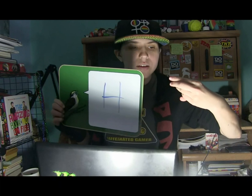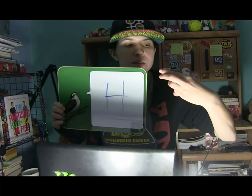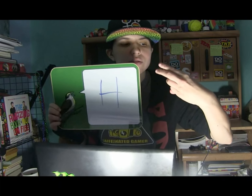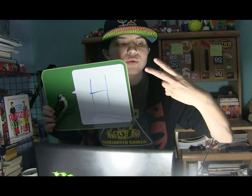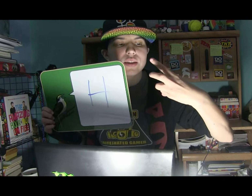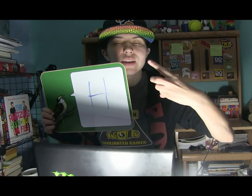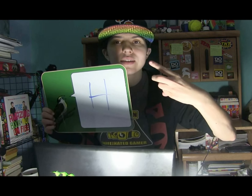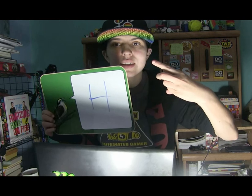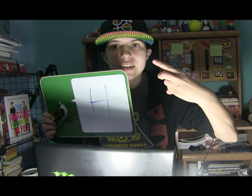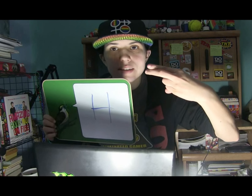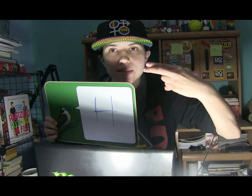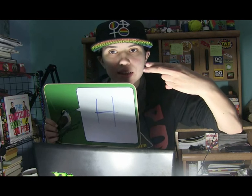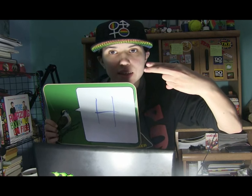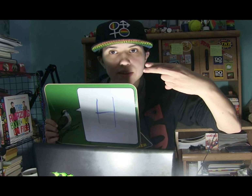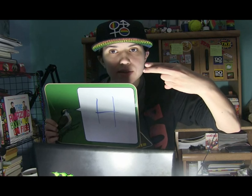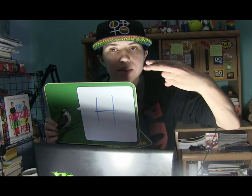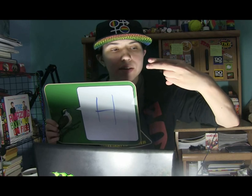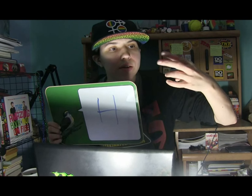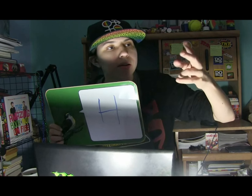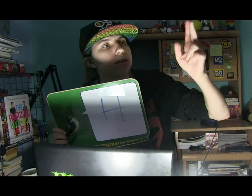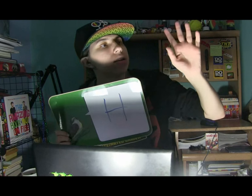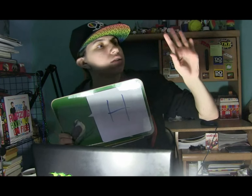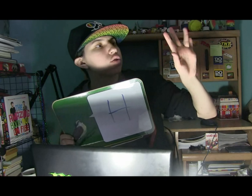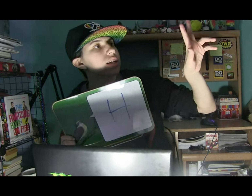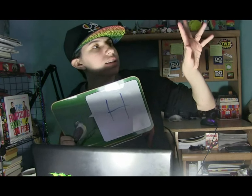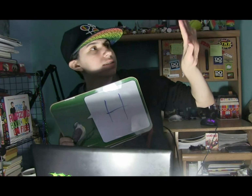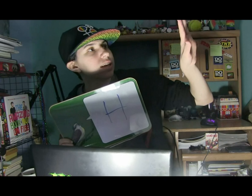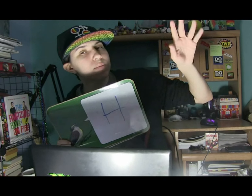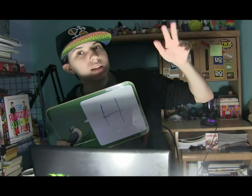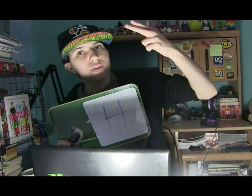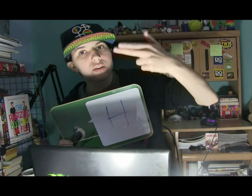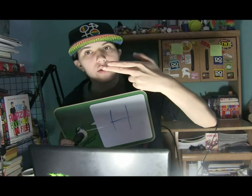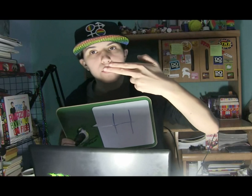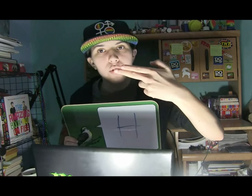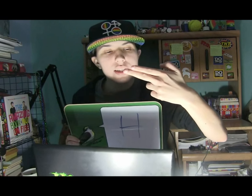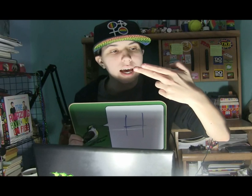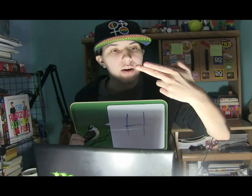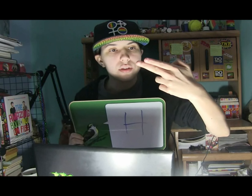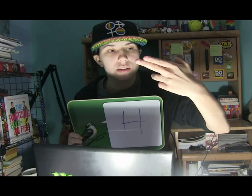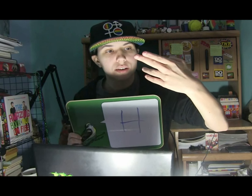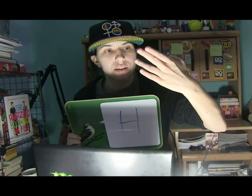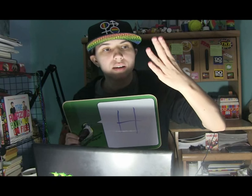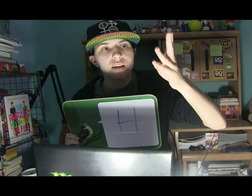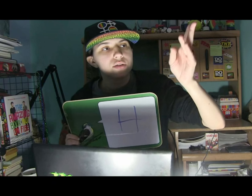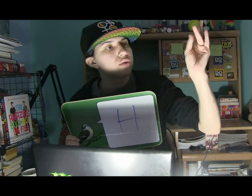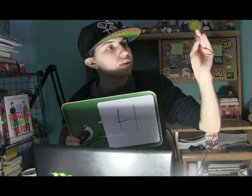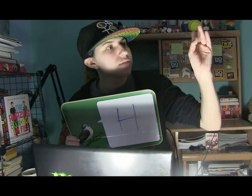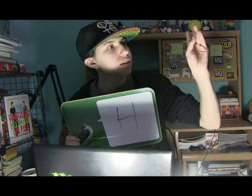So what this is your index and middle finger are pointing out, your ring finger and